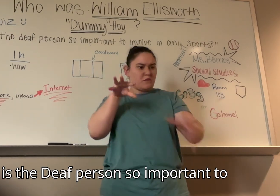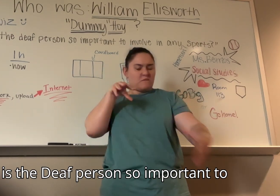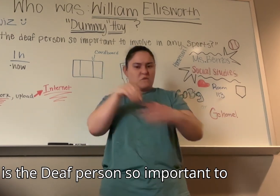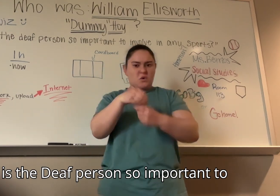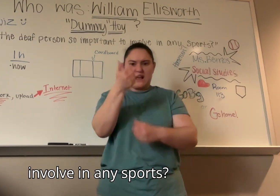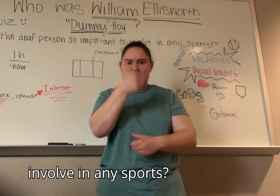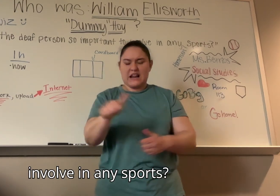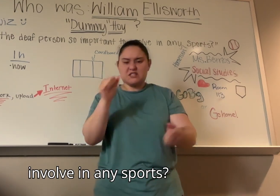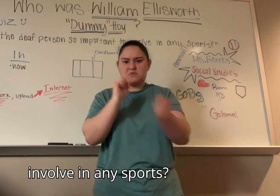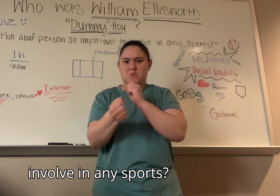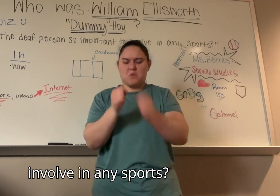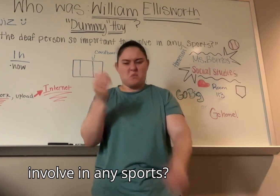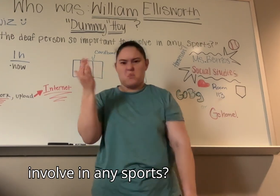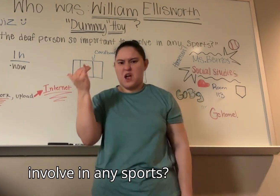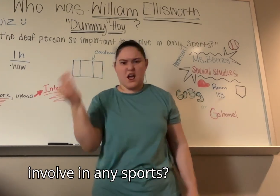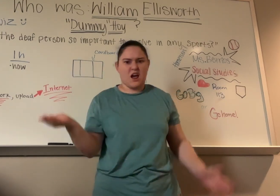important to involve in any sports?